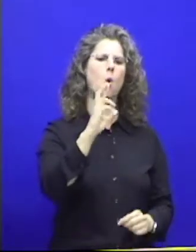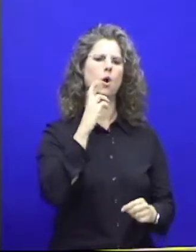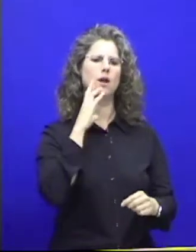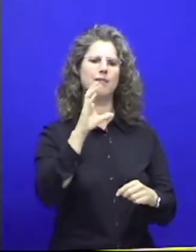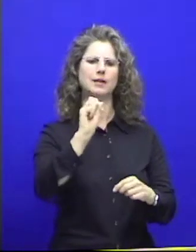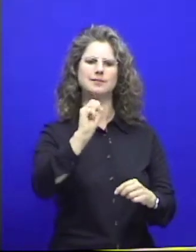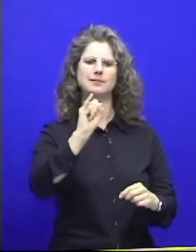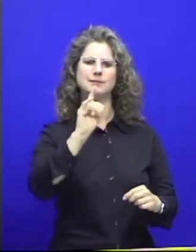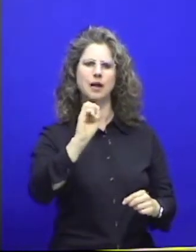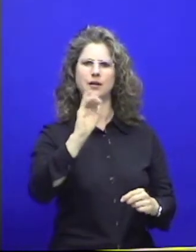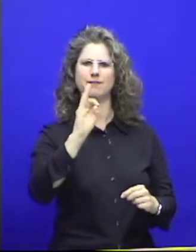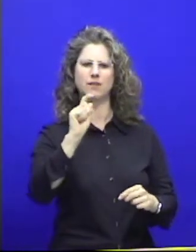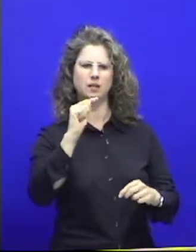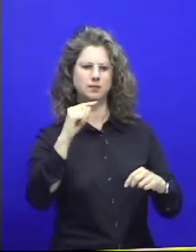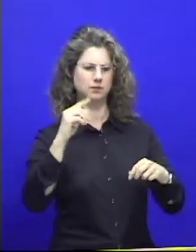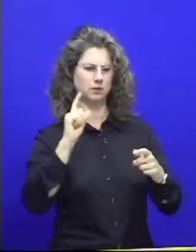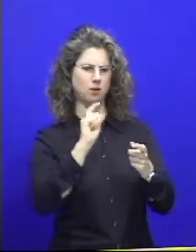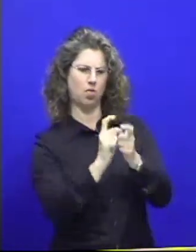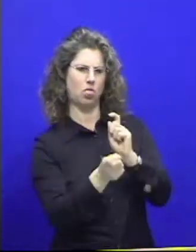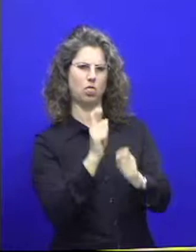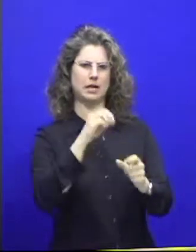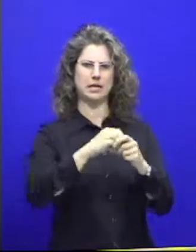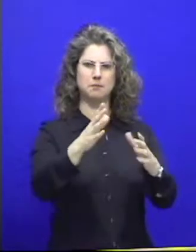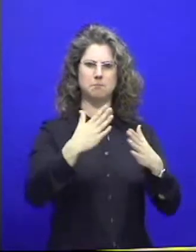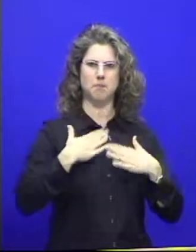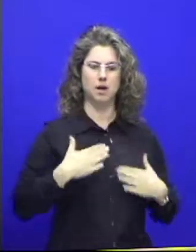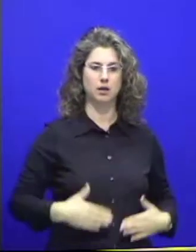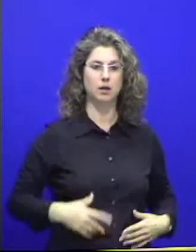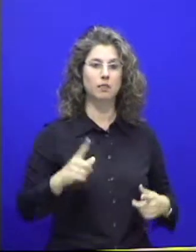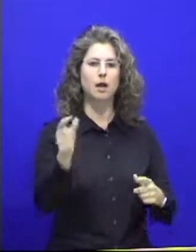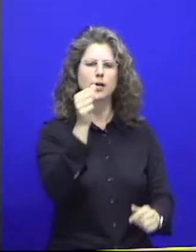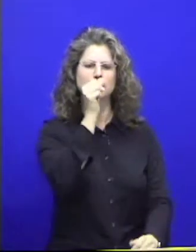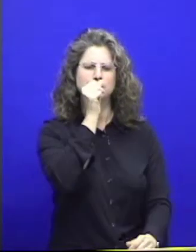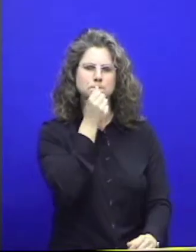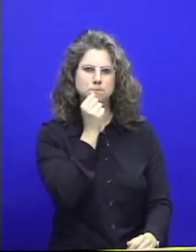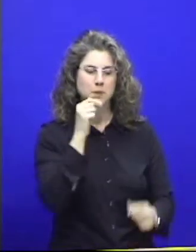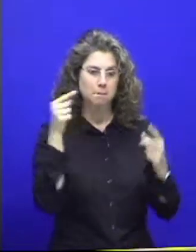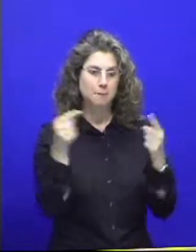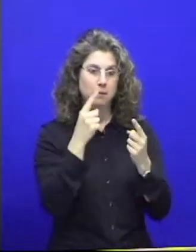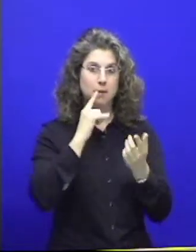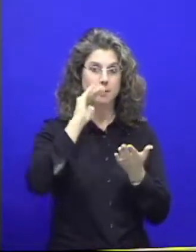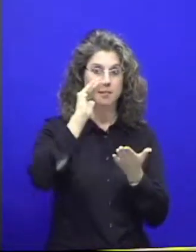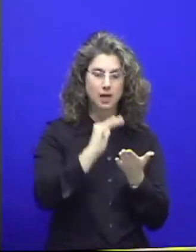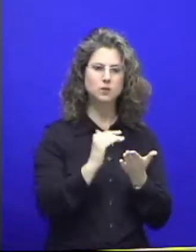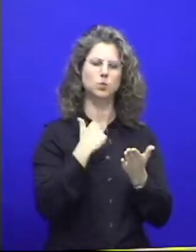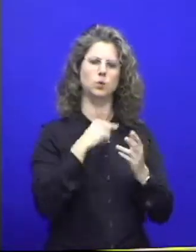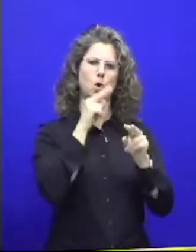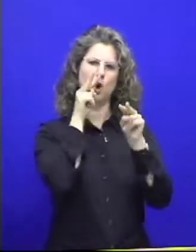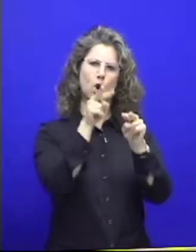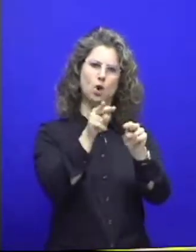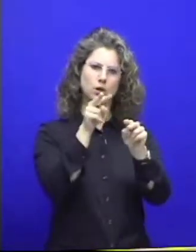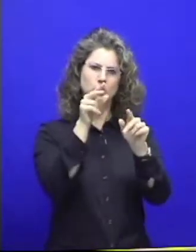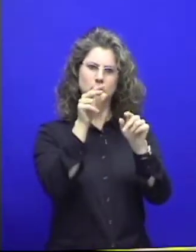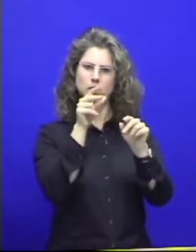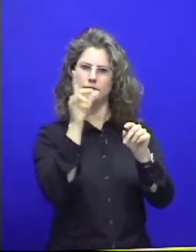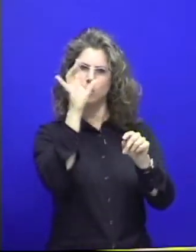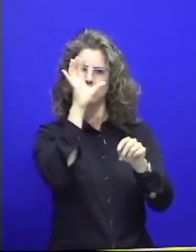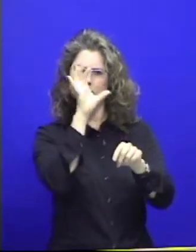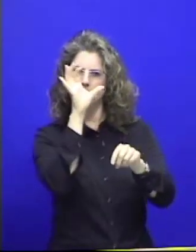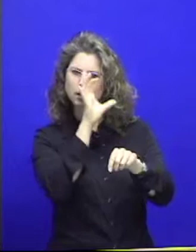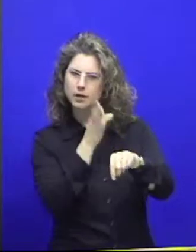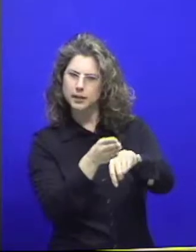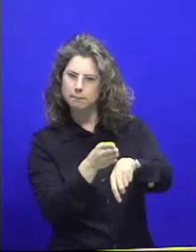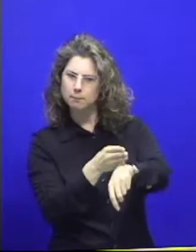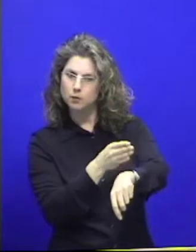of the patient's cancer? The suffering of the patient's cancer may be reduced. We're looking for improvements. So assuming